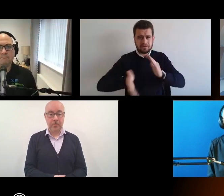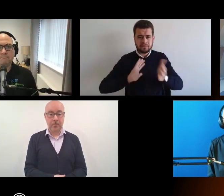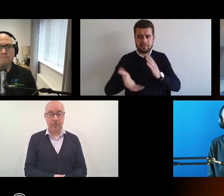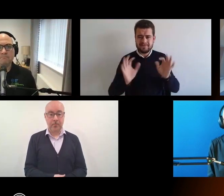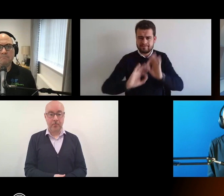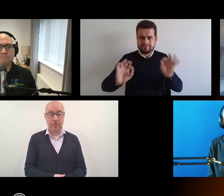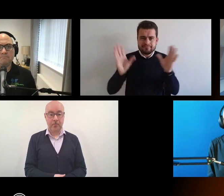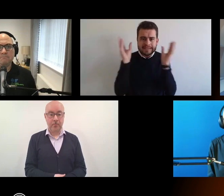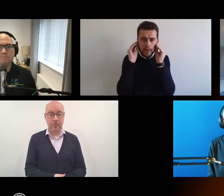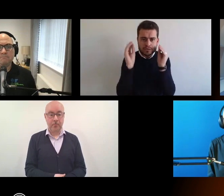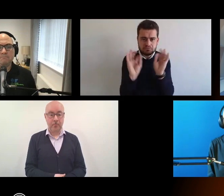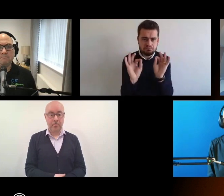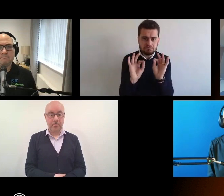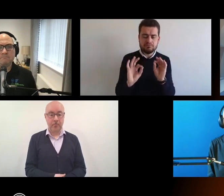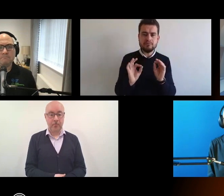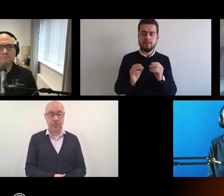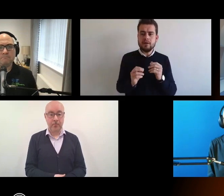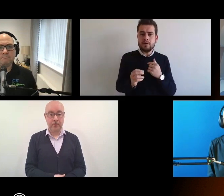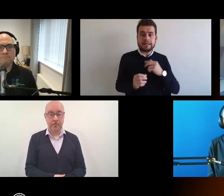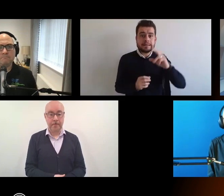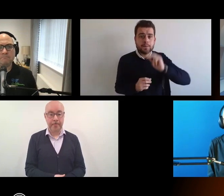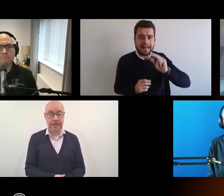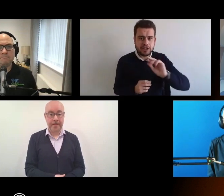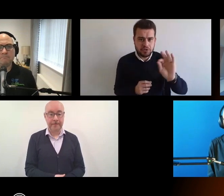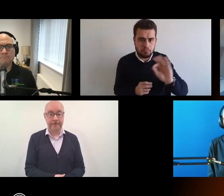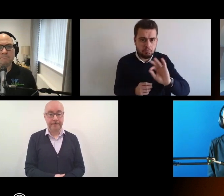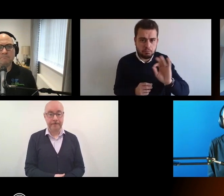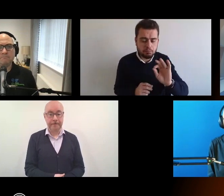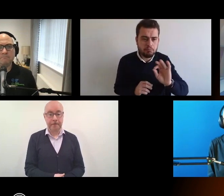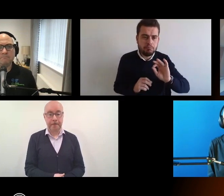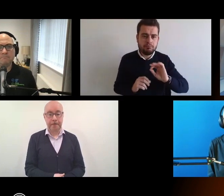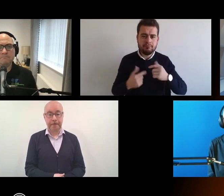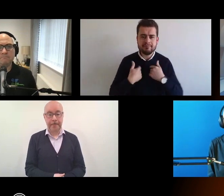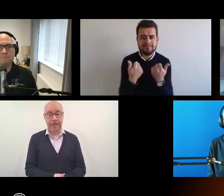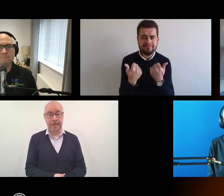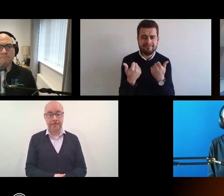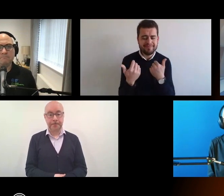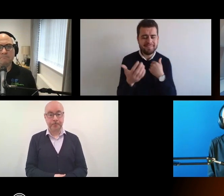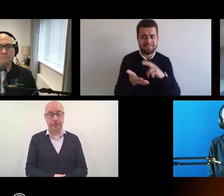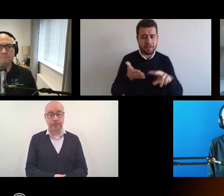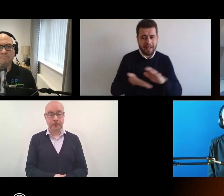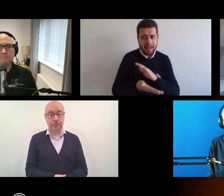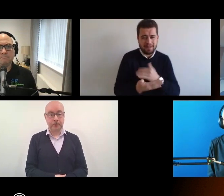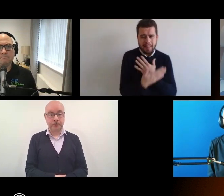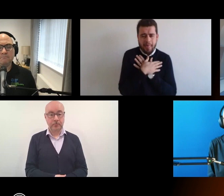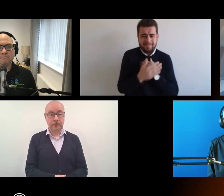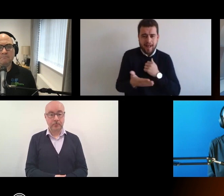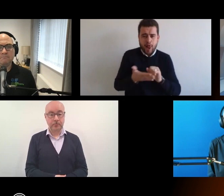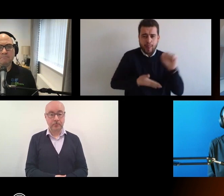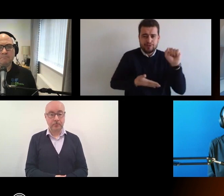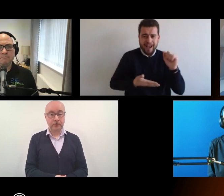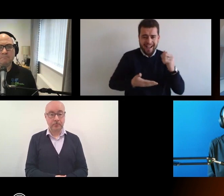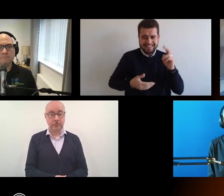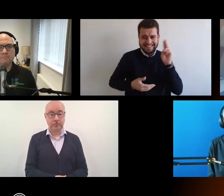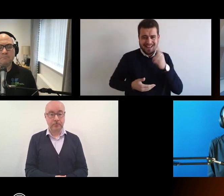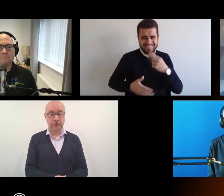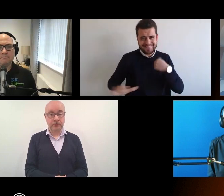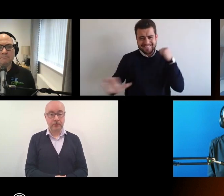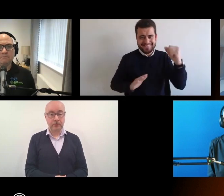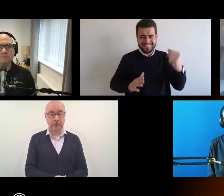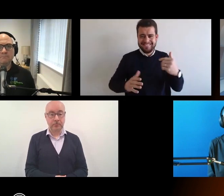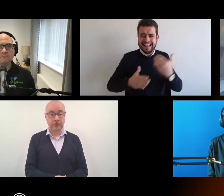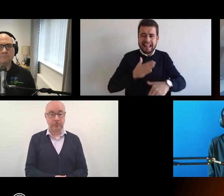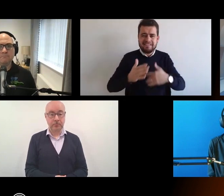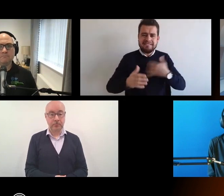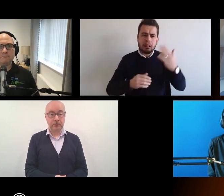So as I said, I grew up as a deaf person using sign language. I don't hear anything, and I didn't use speech at that time. And,